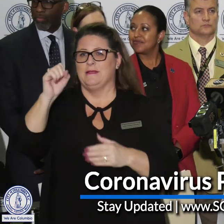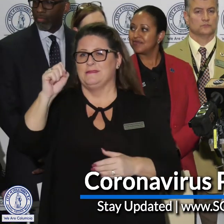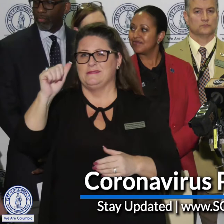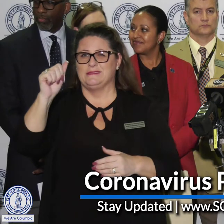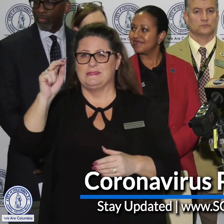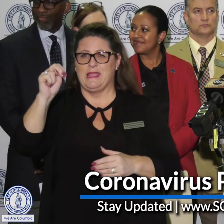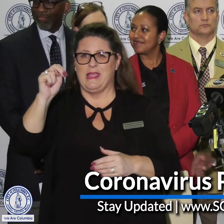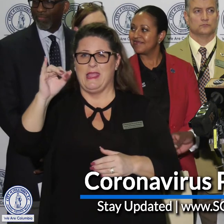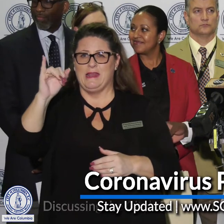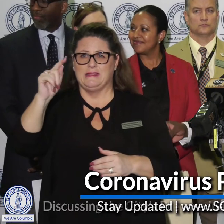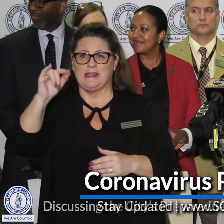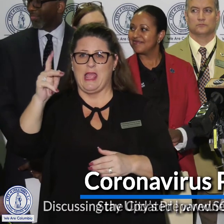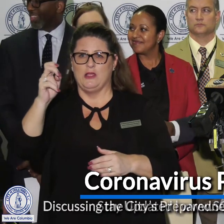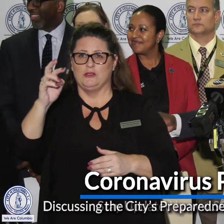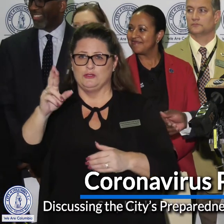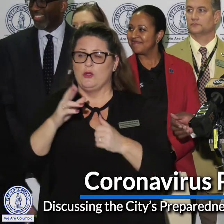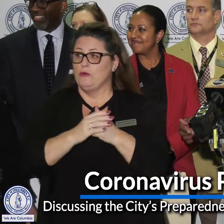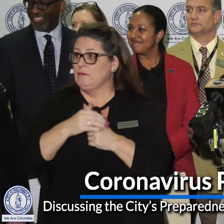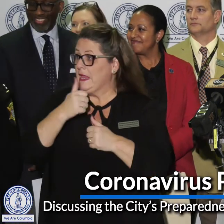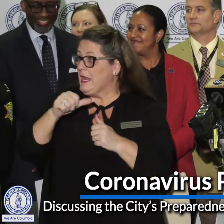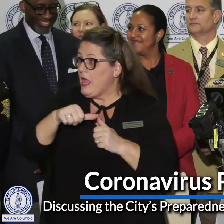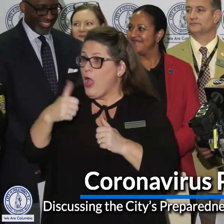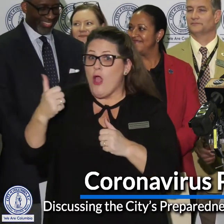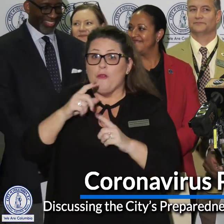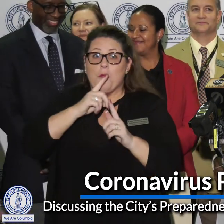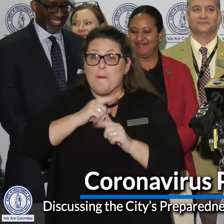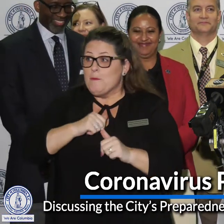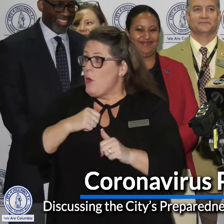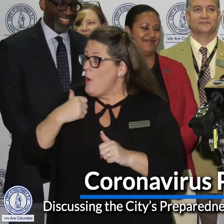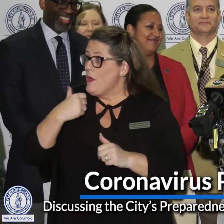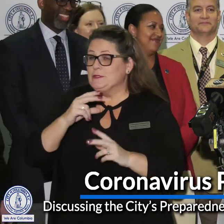Any other reports? You started walking towards the podium, I was going to give it to you.